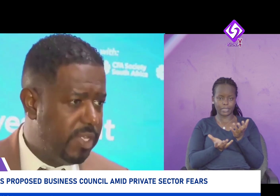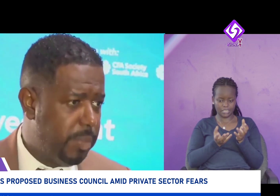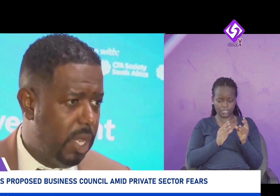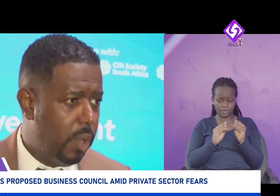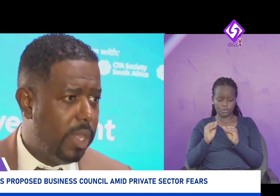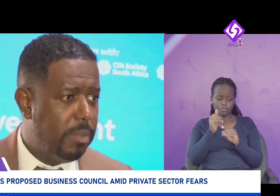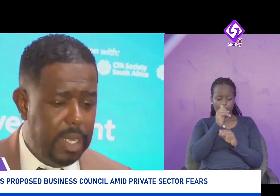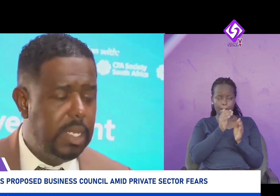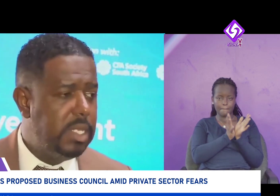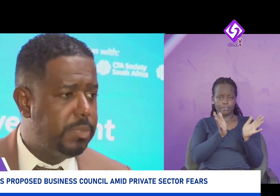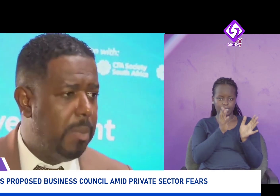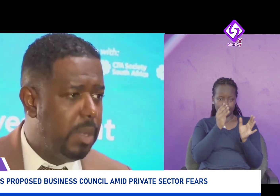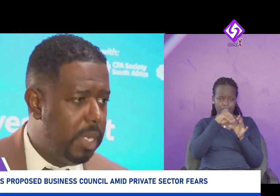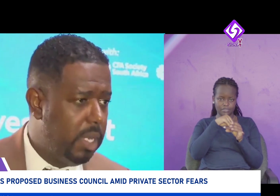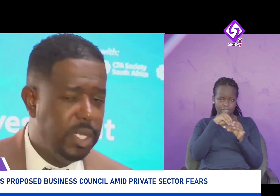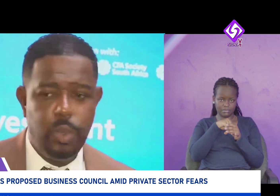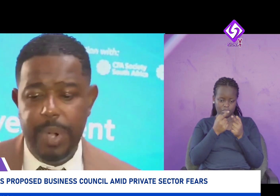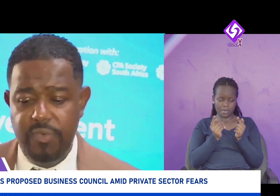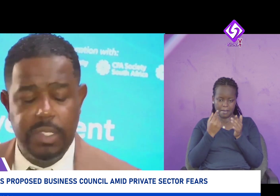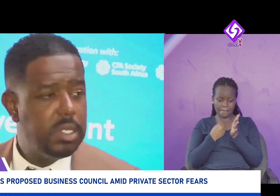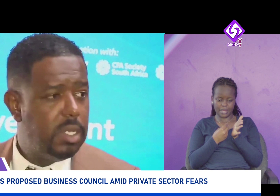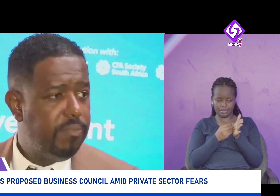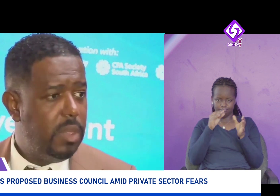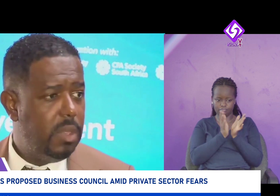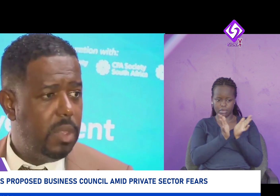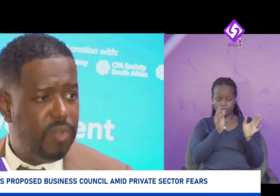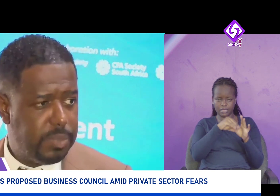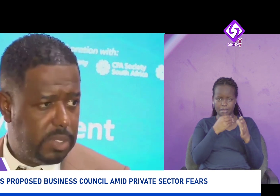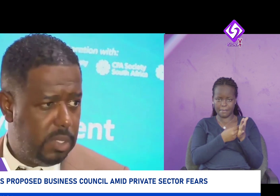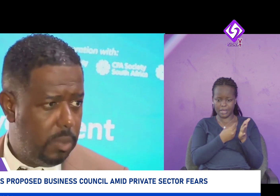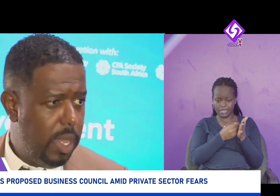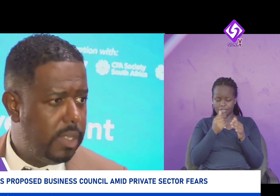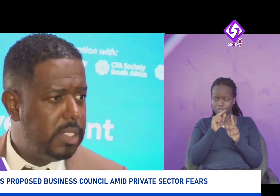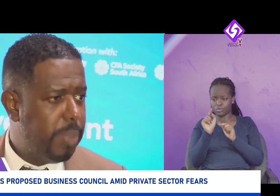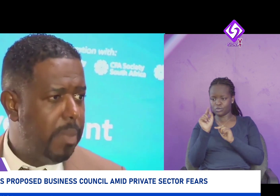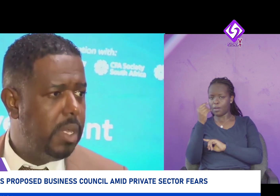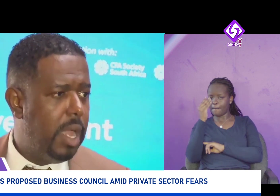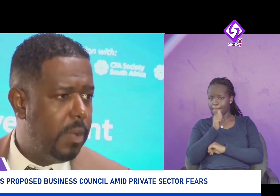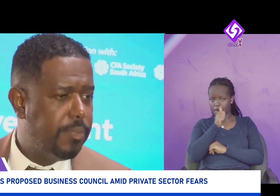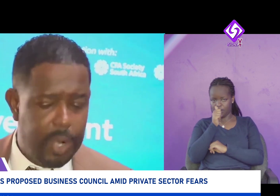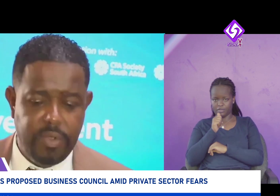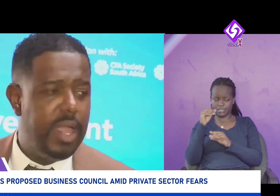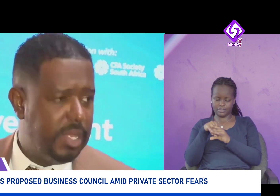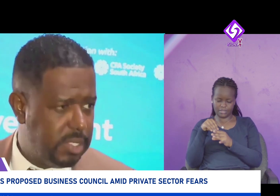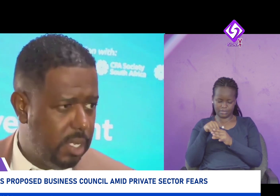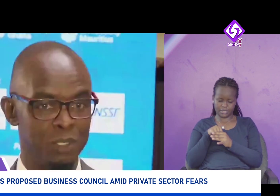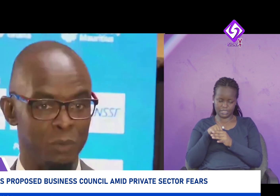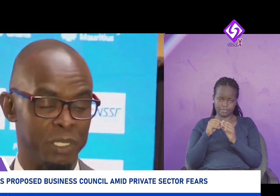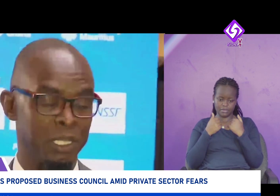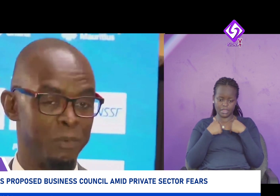investment, where the money is public money, to private investments, where there is private financing. So, for example,